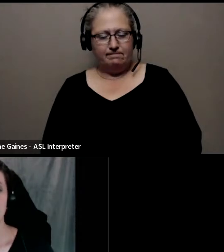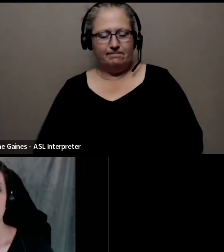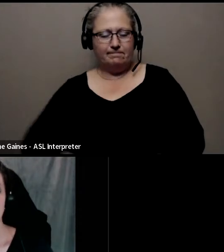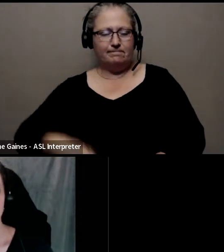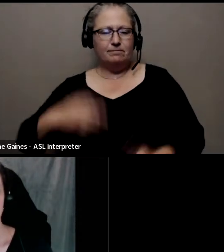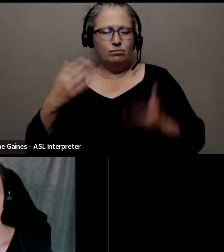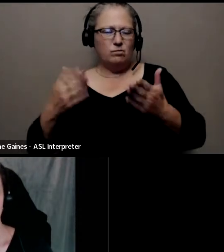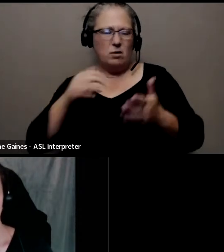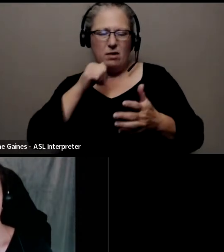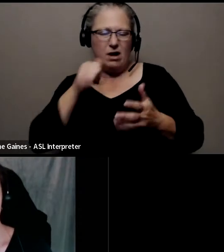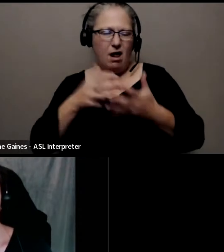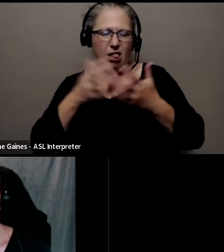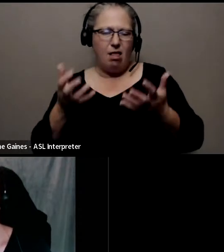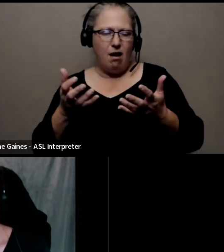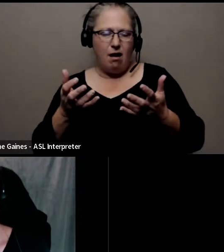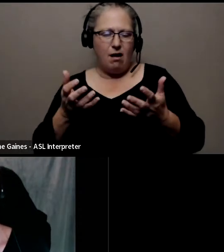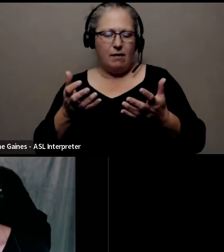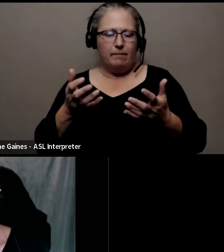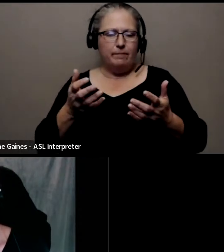Probably not a lot. Okay. I